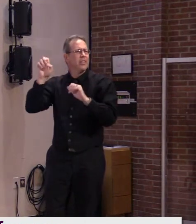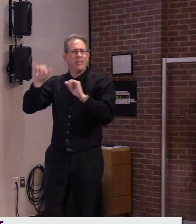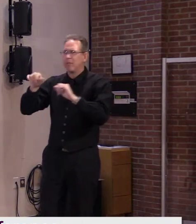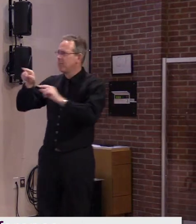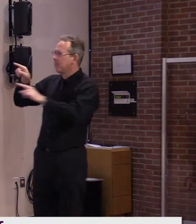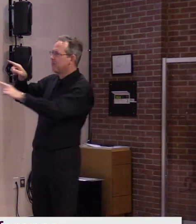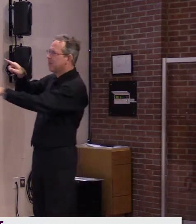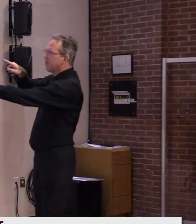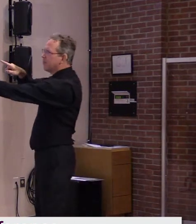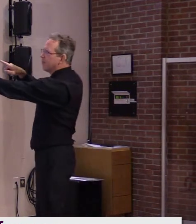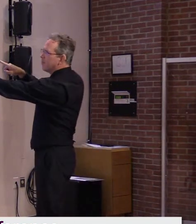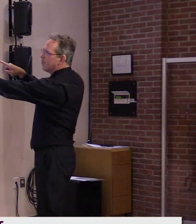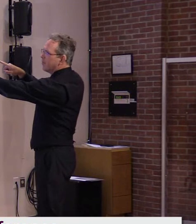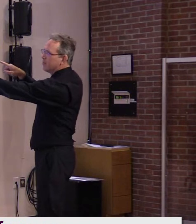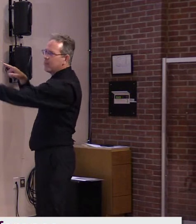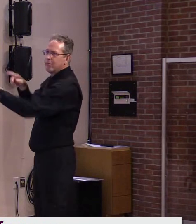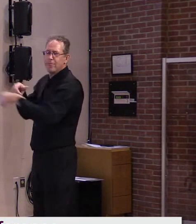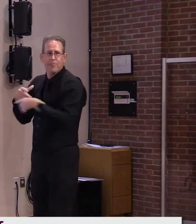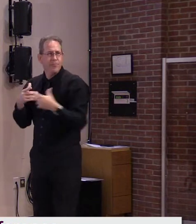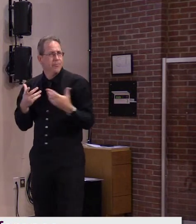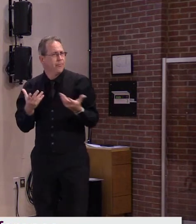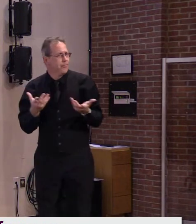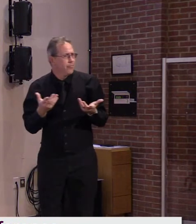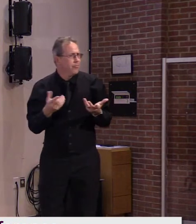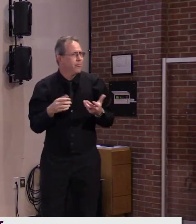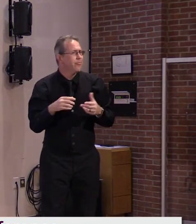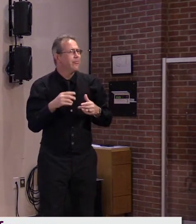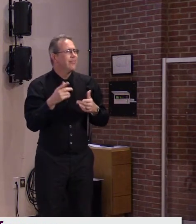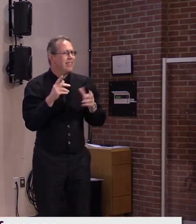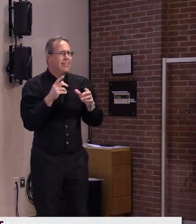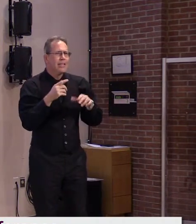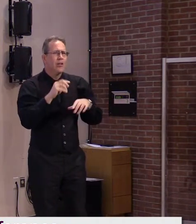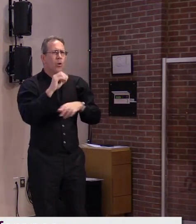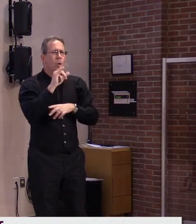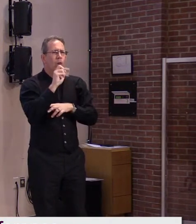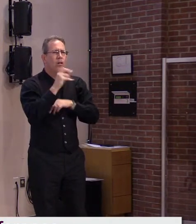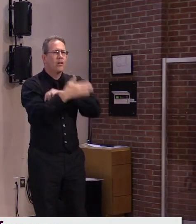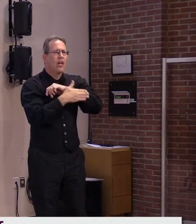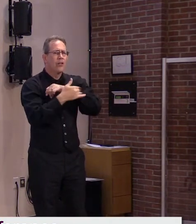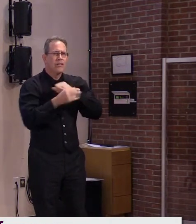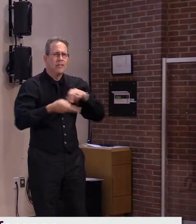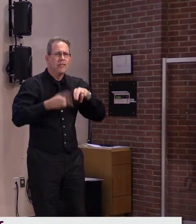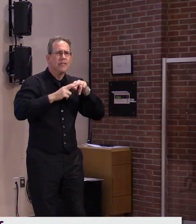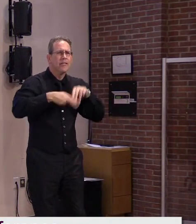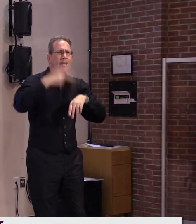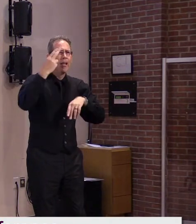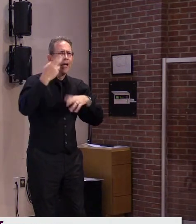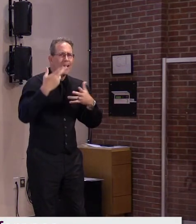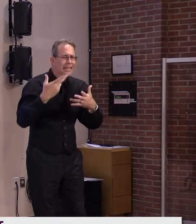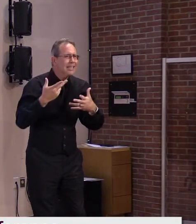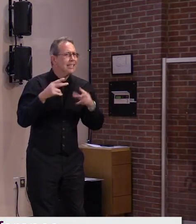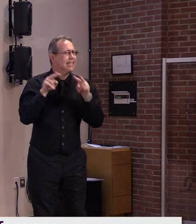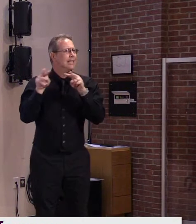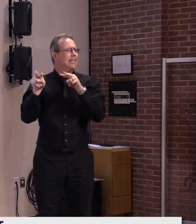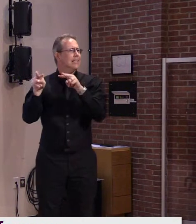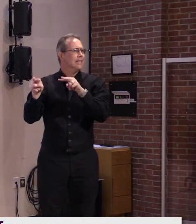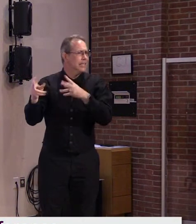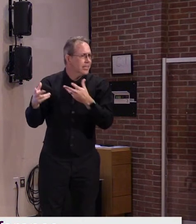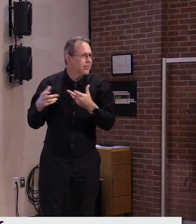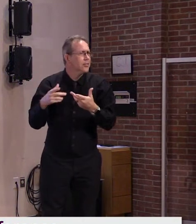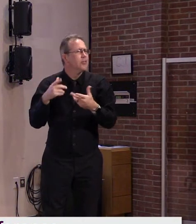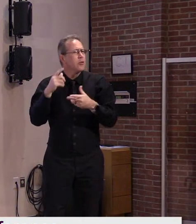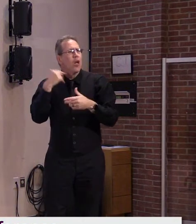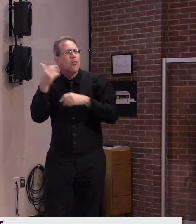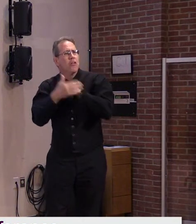high case level. Essex County is up a bit as well, although there was some improvement in Caledonia. And the other county of note